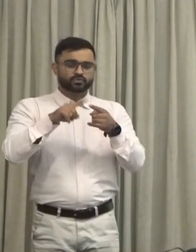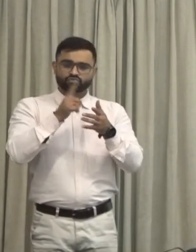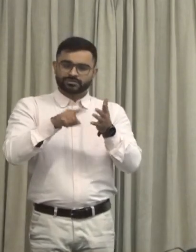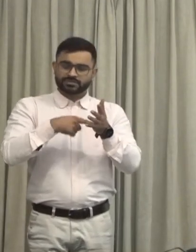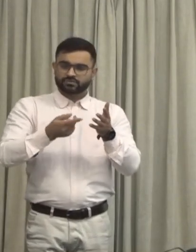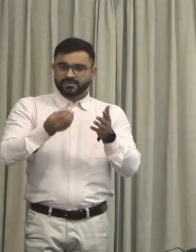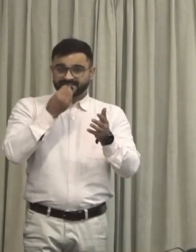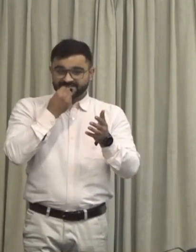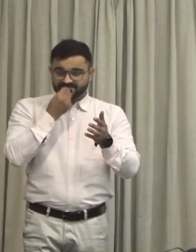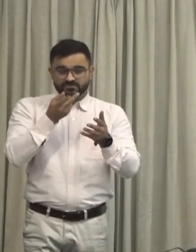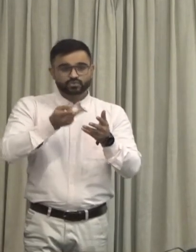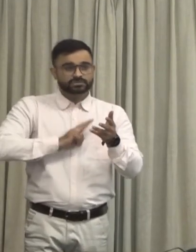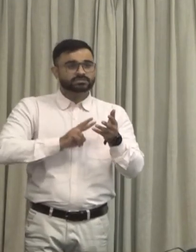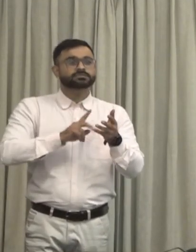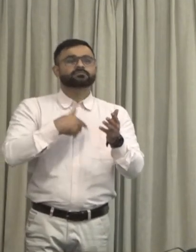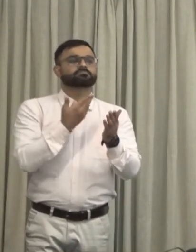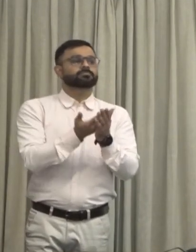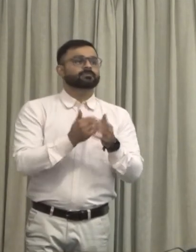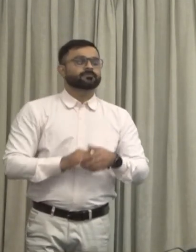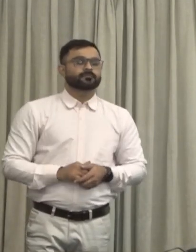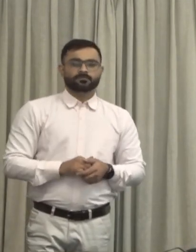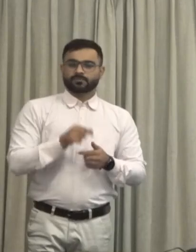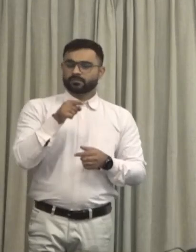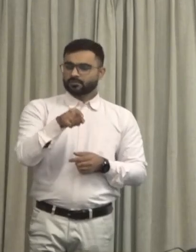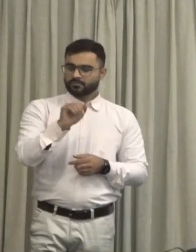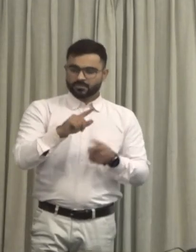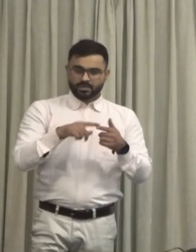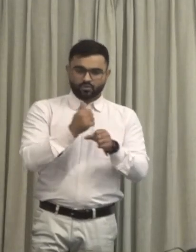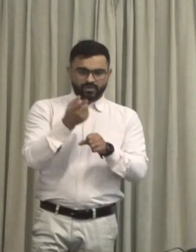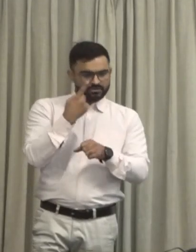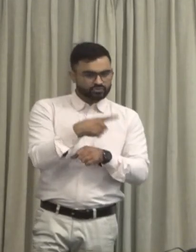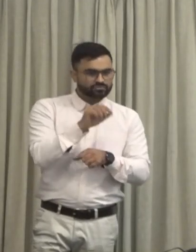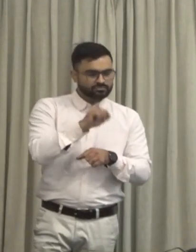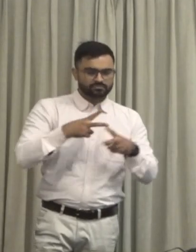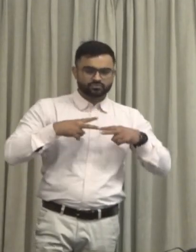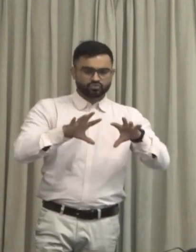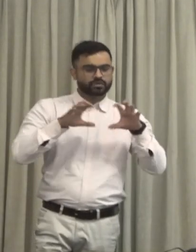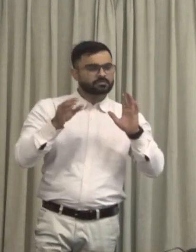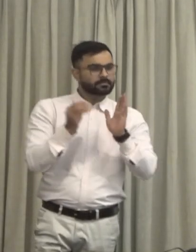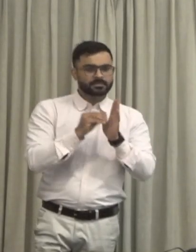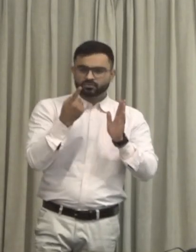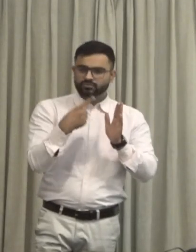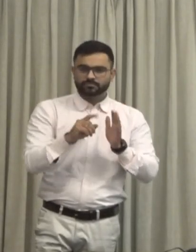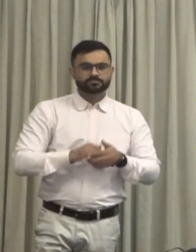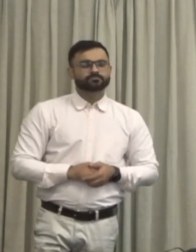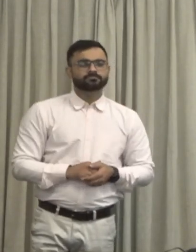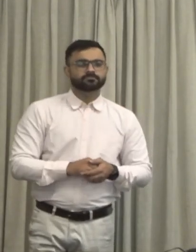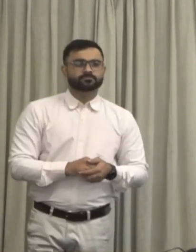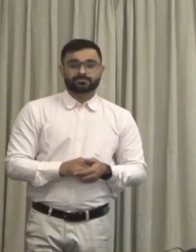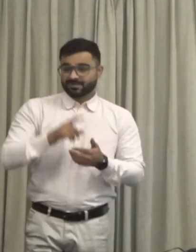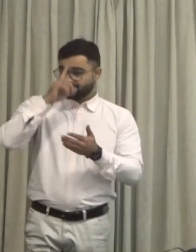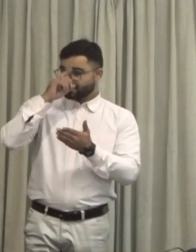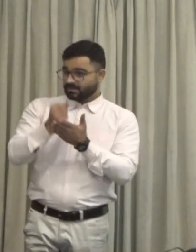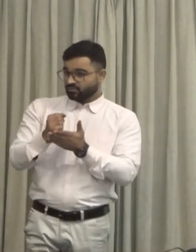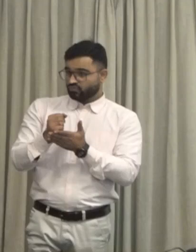of nutrition in that case in particular, is legally valid and constitutionally valid. That decision